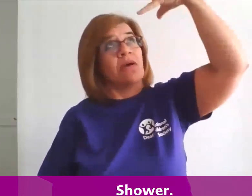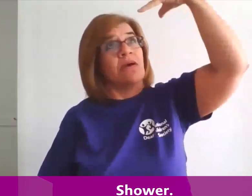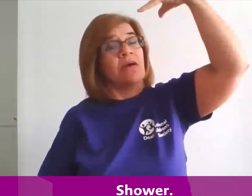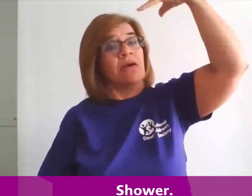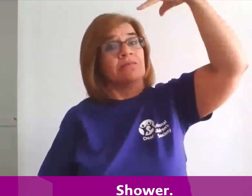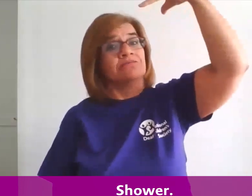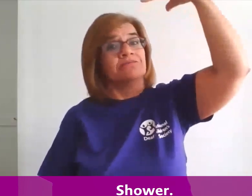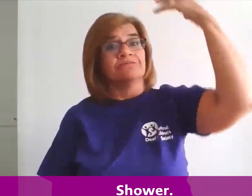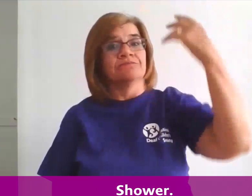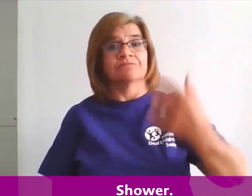Shower.